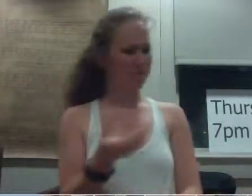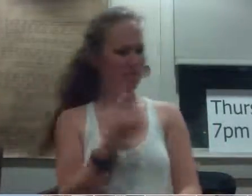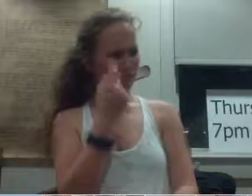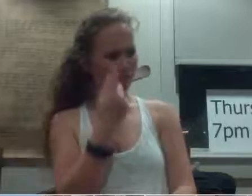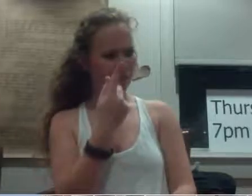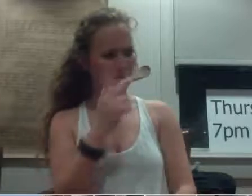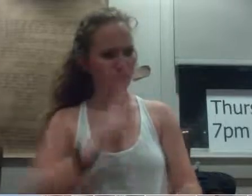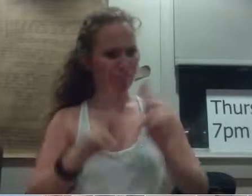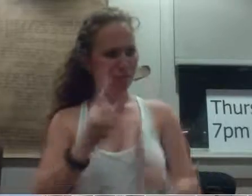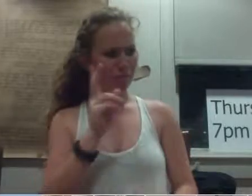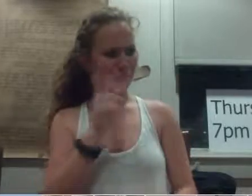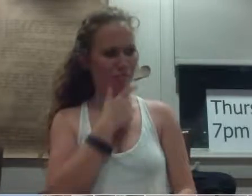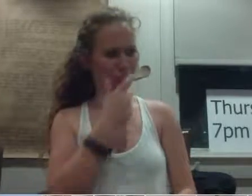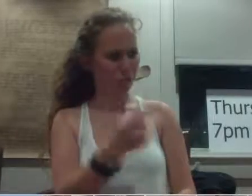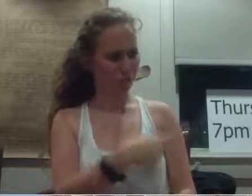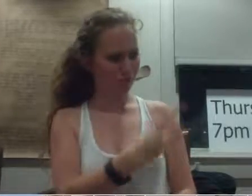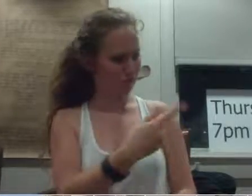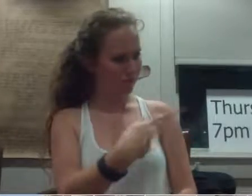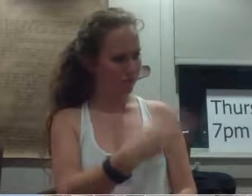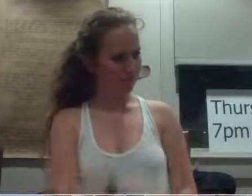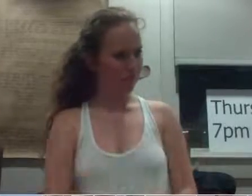one. Do you understand people are watching us?